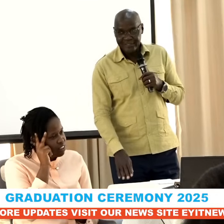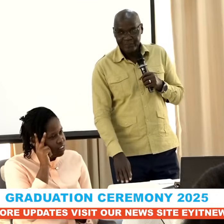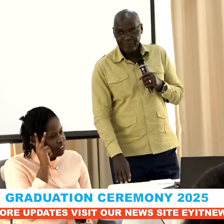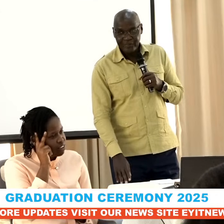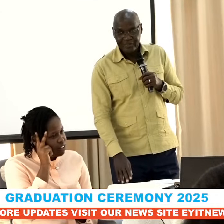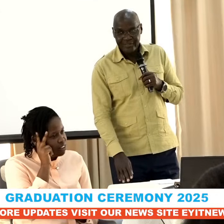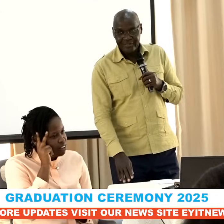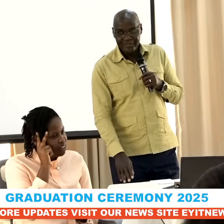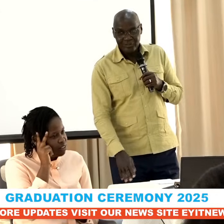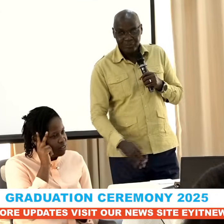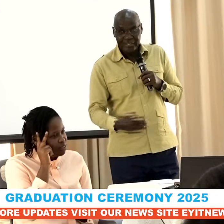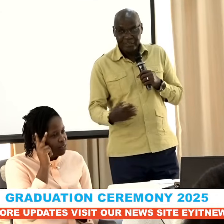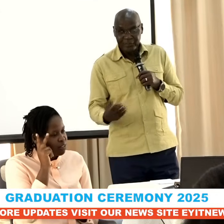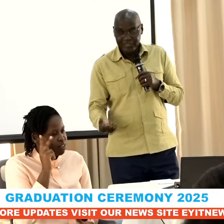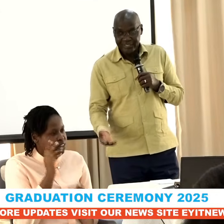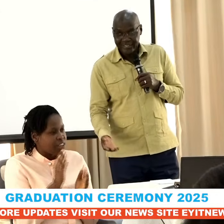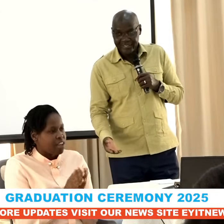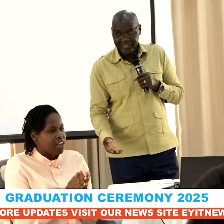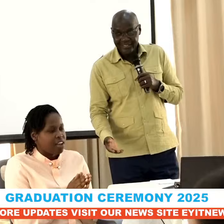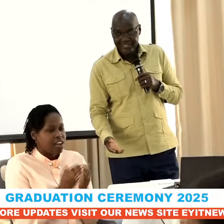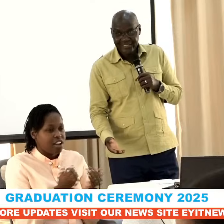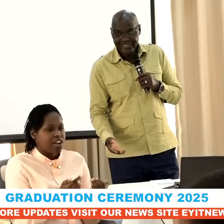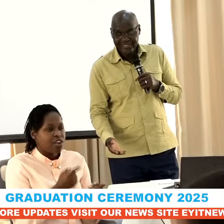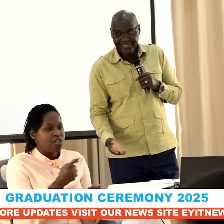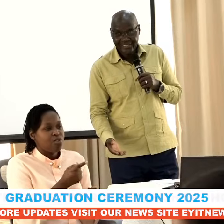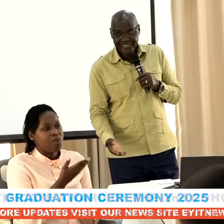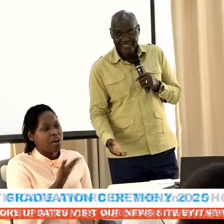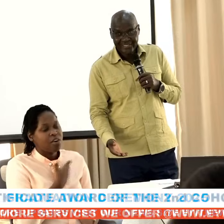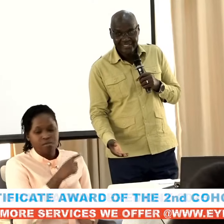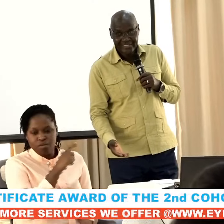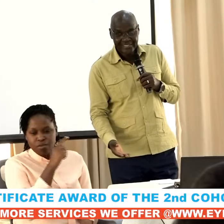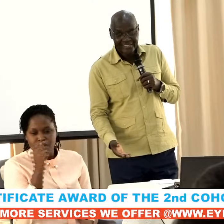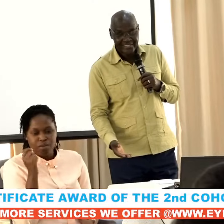discotheques to interpret?